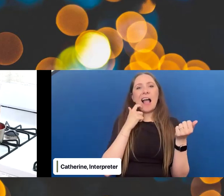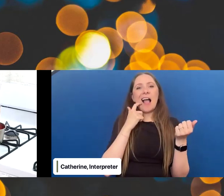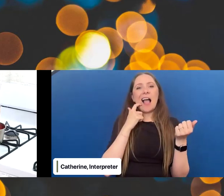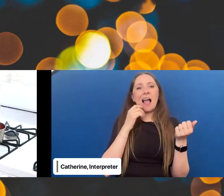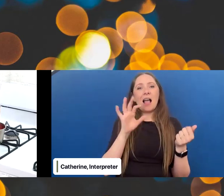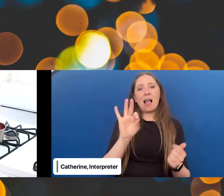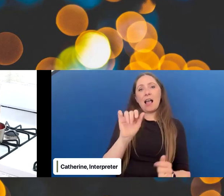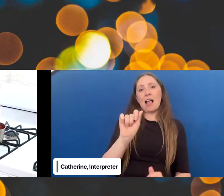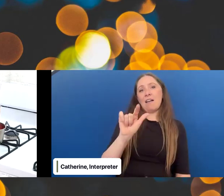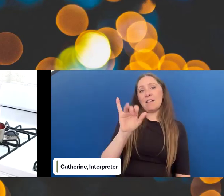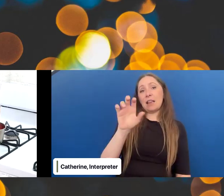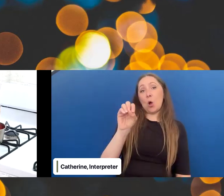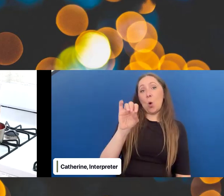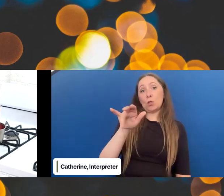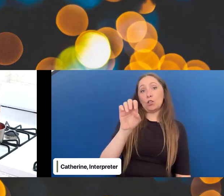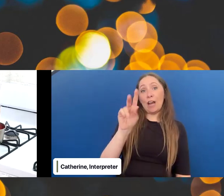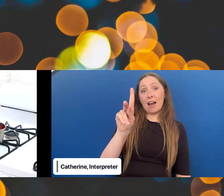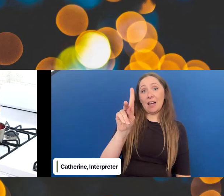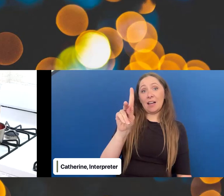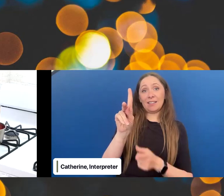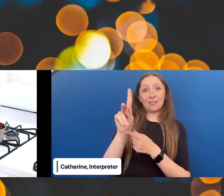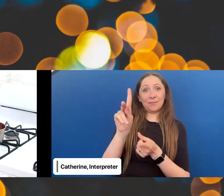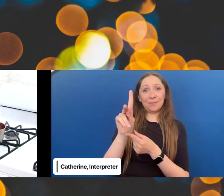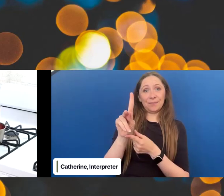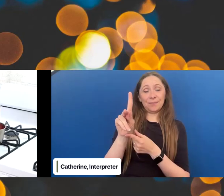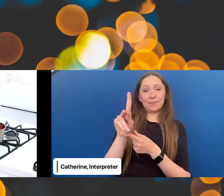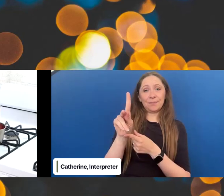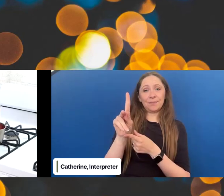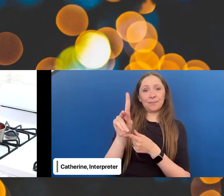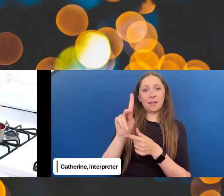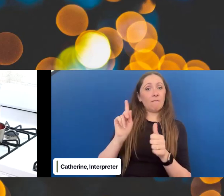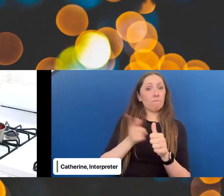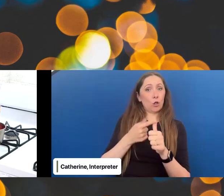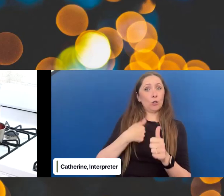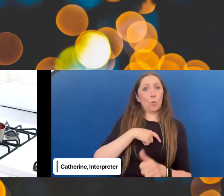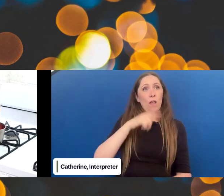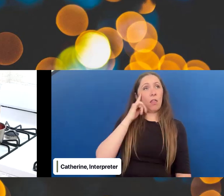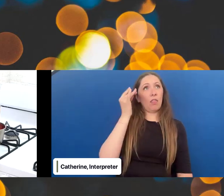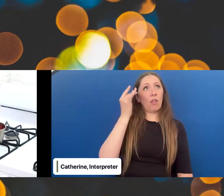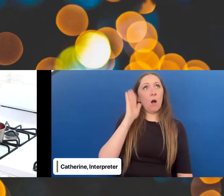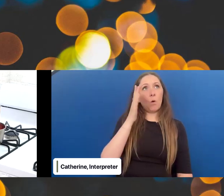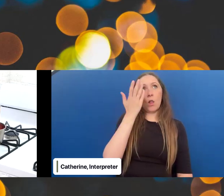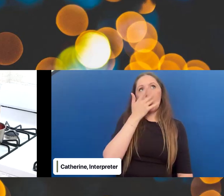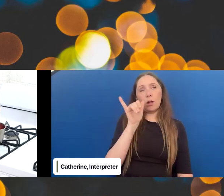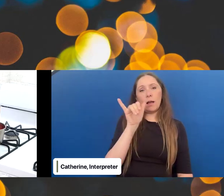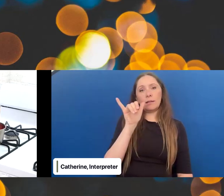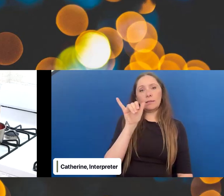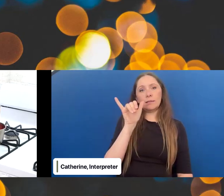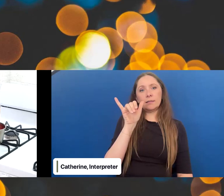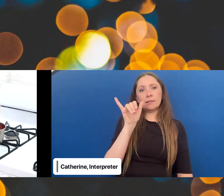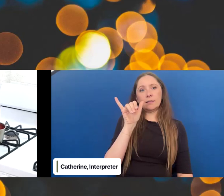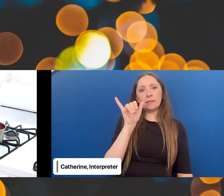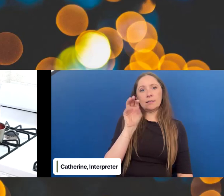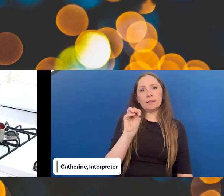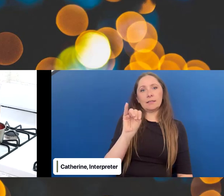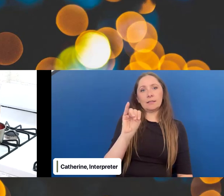Calico Jack, right? First, we all thought it was gonna look like it was gonna be